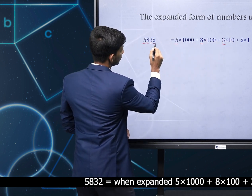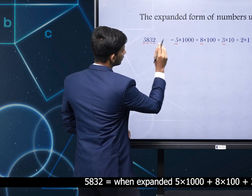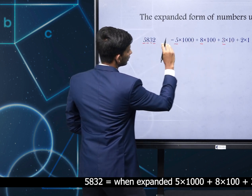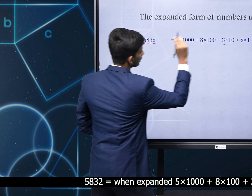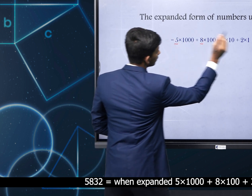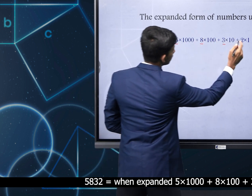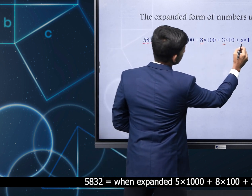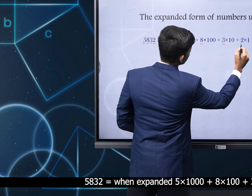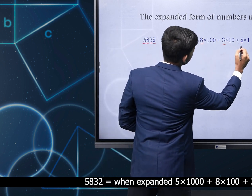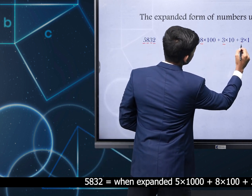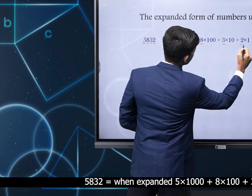plus 2 into 1.